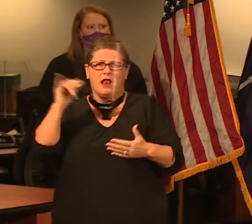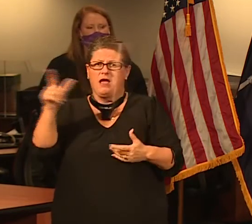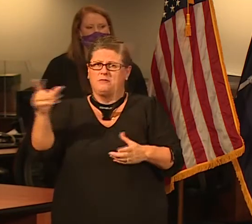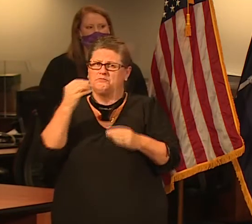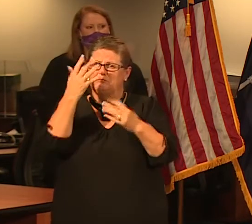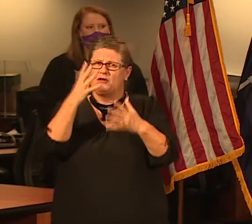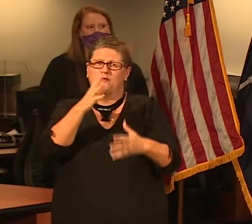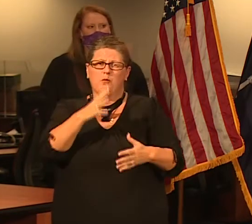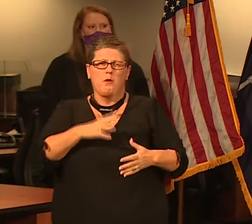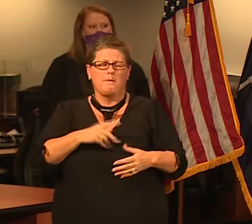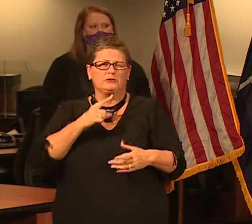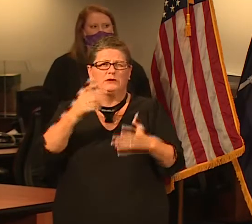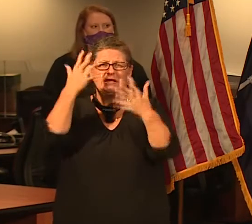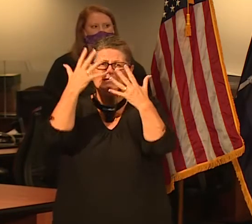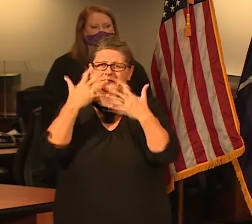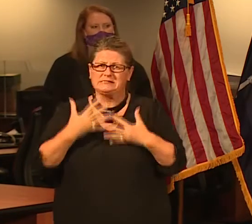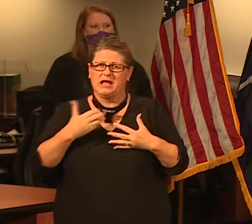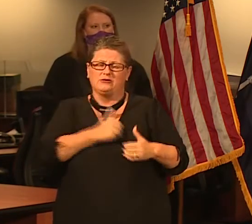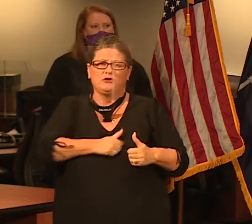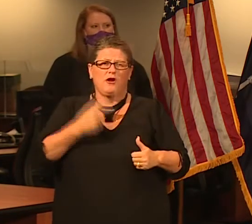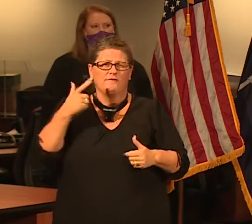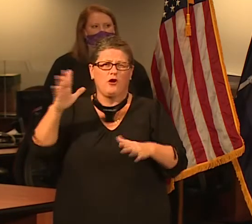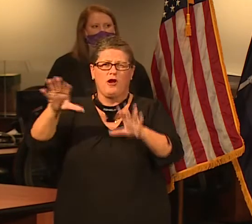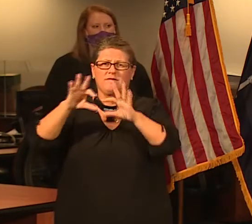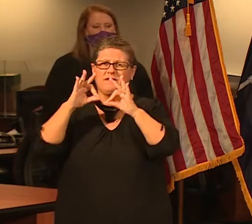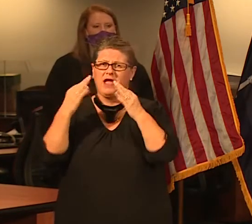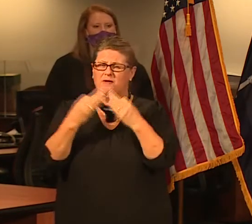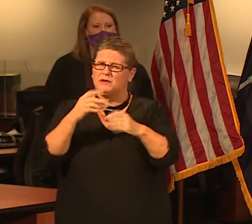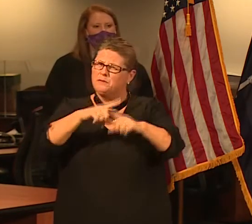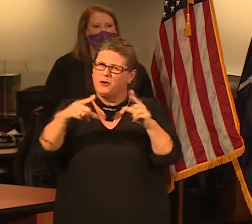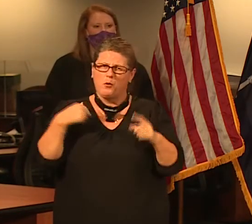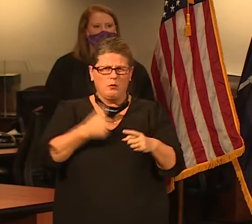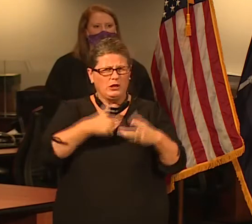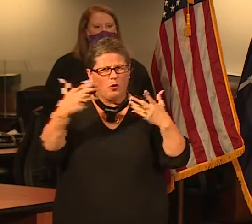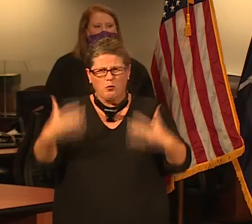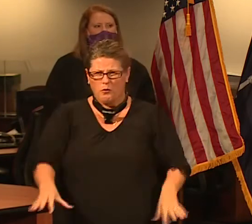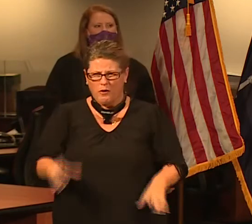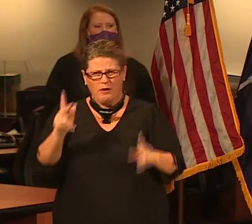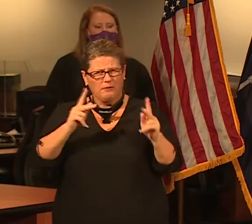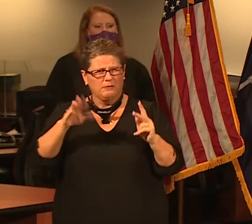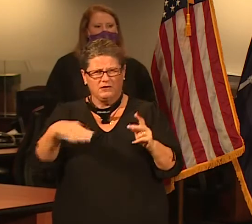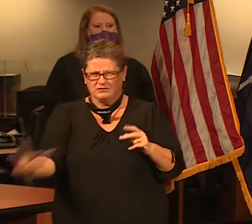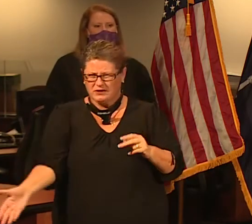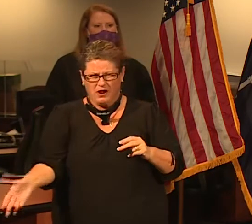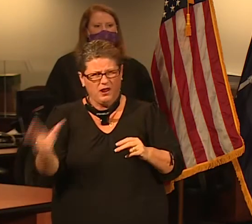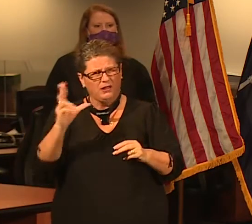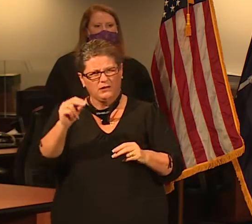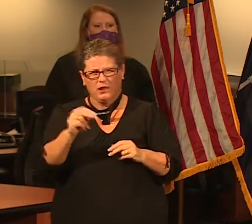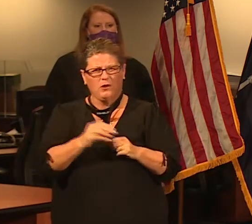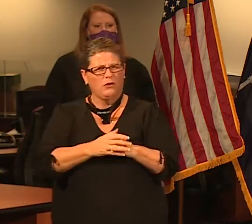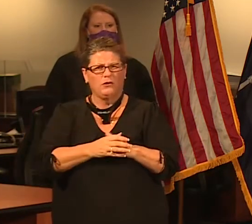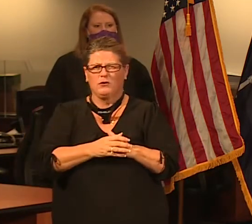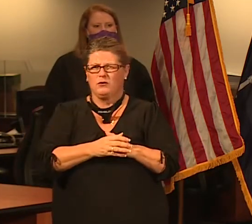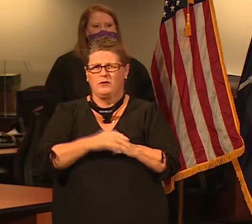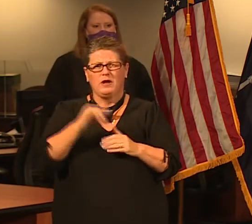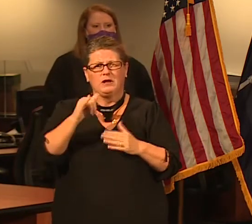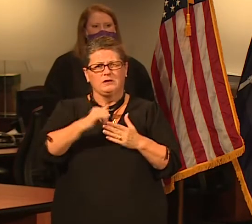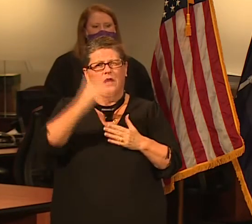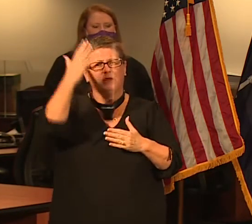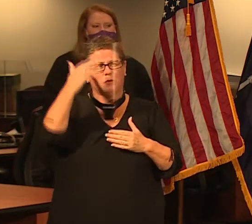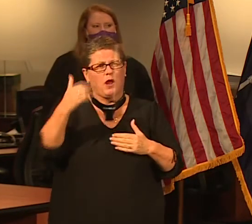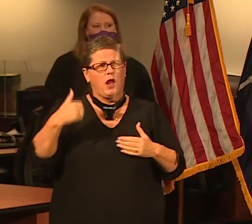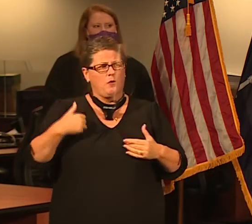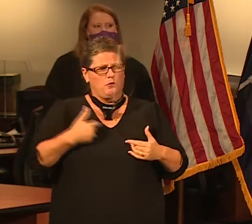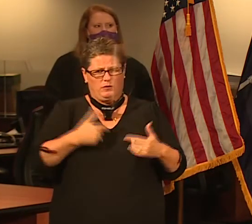It's sad. We're sorry for the family, but we've had a lot of people die in the state because of this virus, and that's the reason we're here.